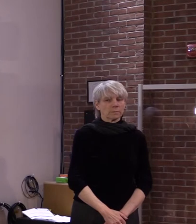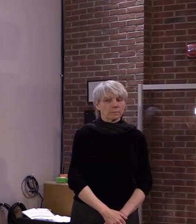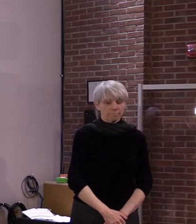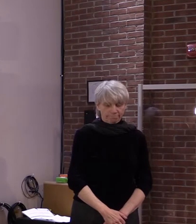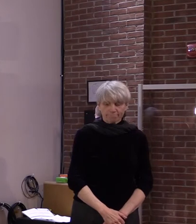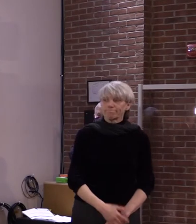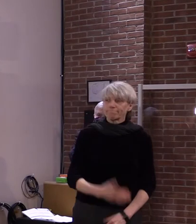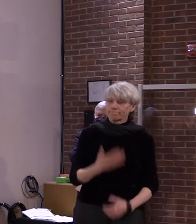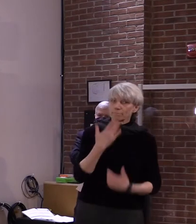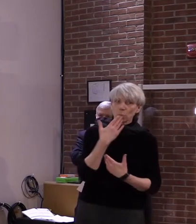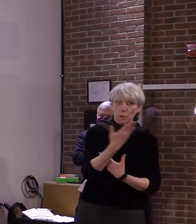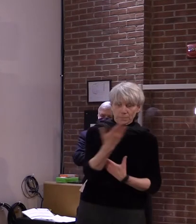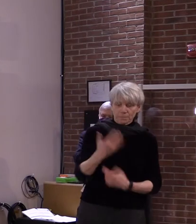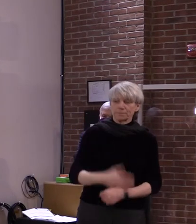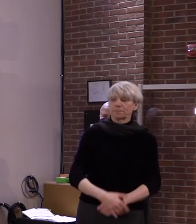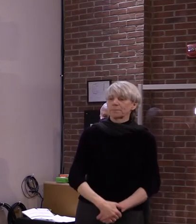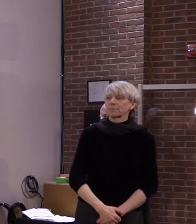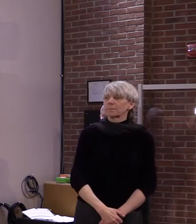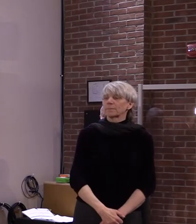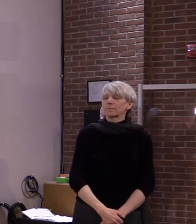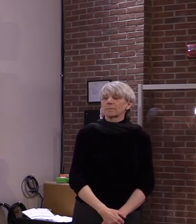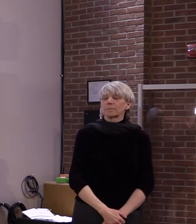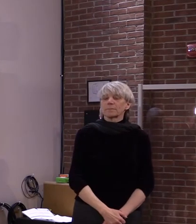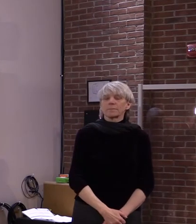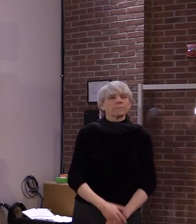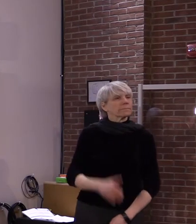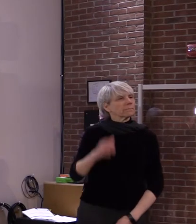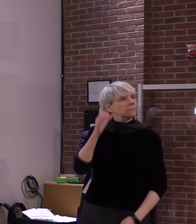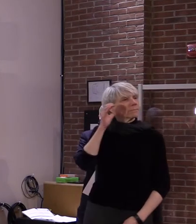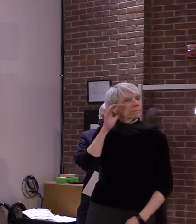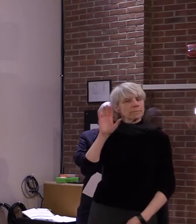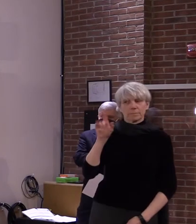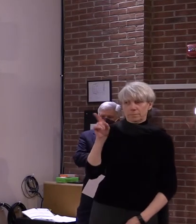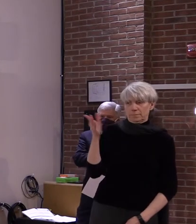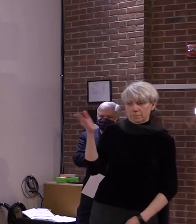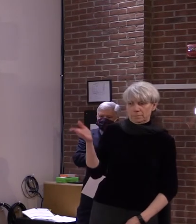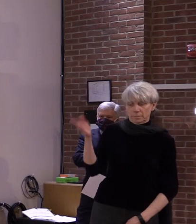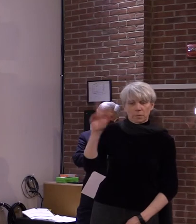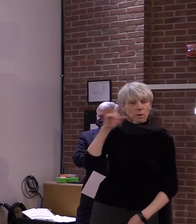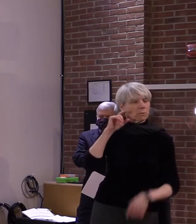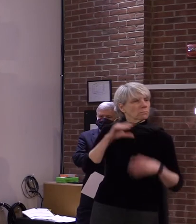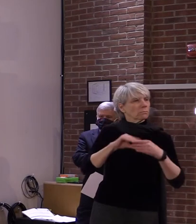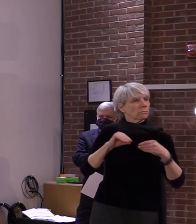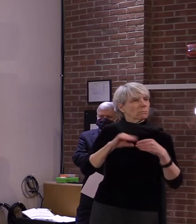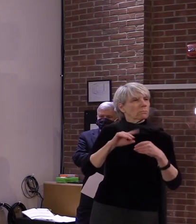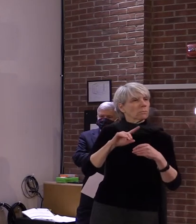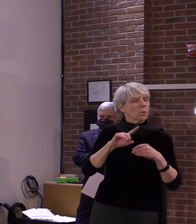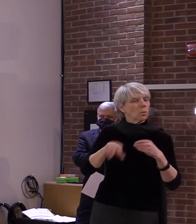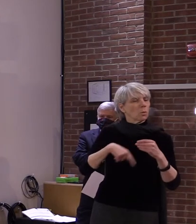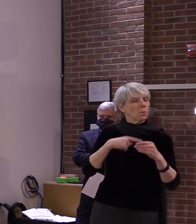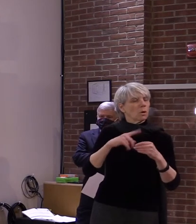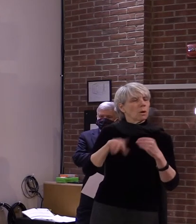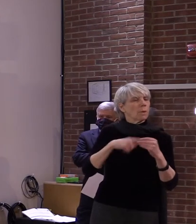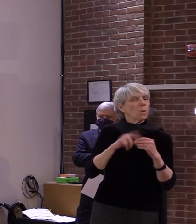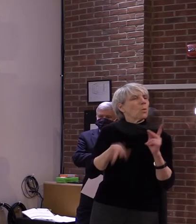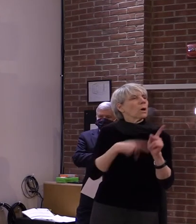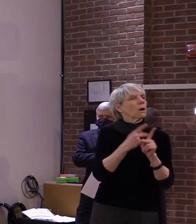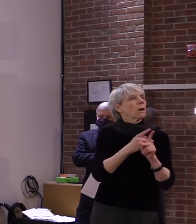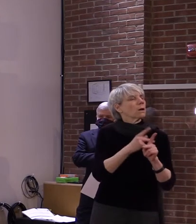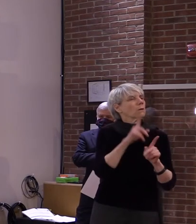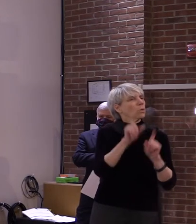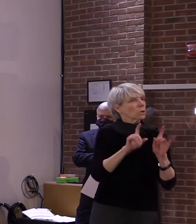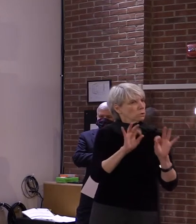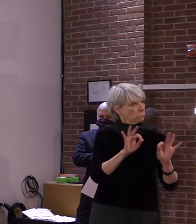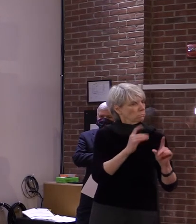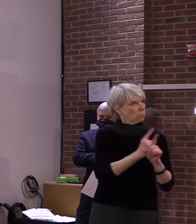good morning in the in the light of the uh what the governor just said about uh what kind of questions you want here i have really two questions one